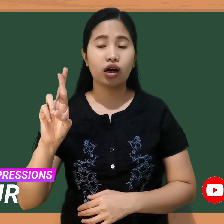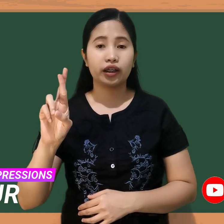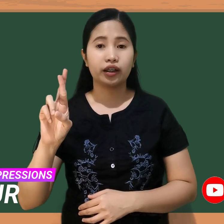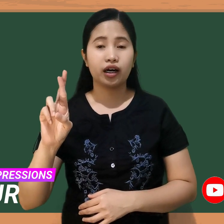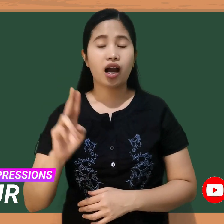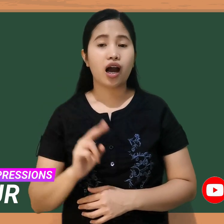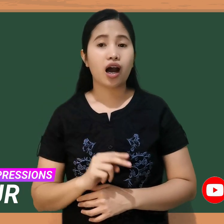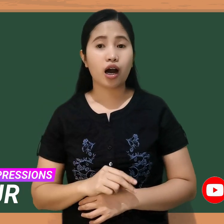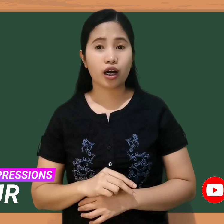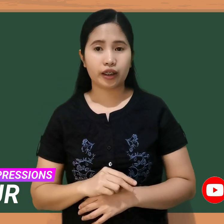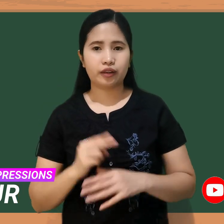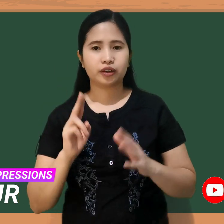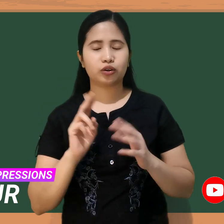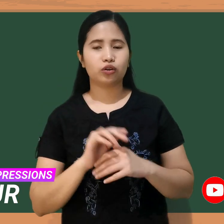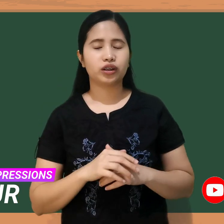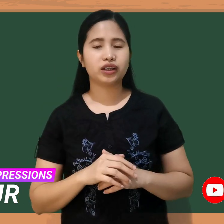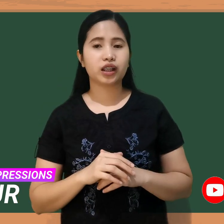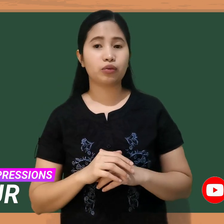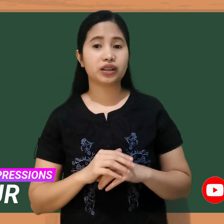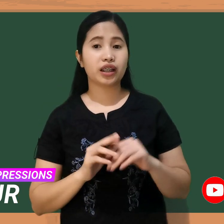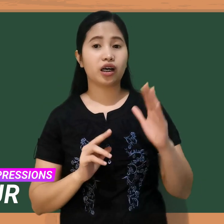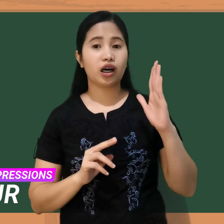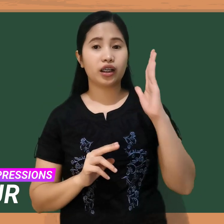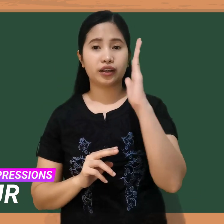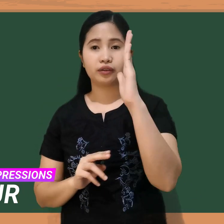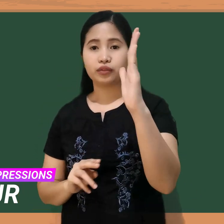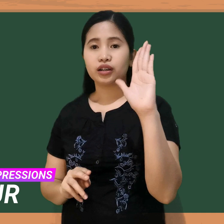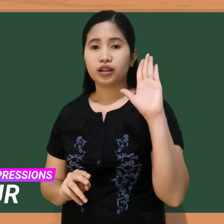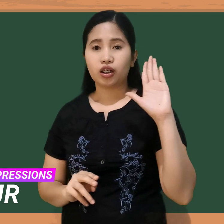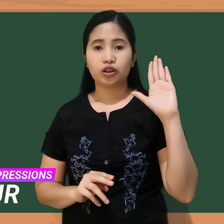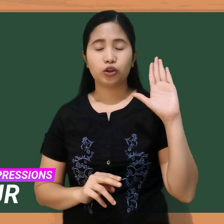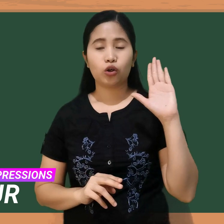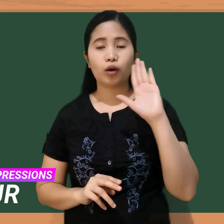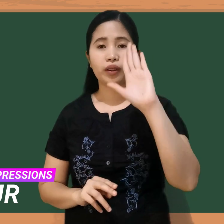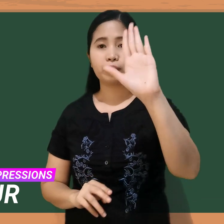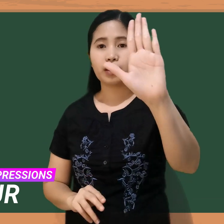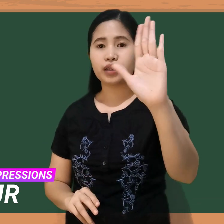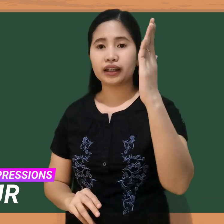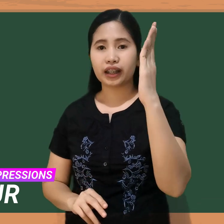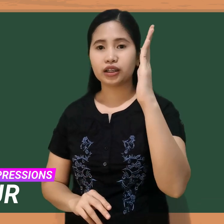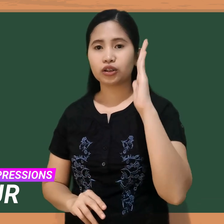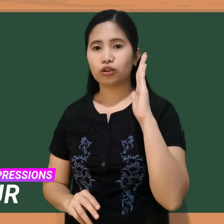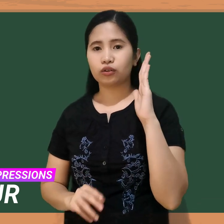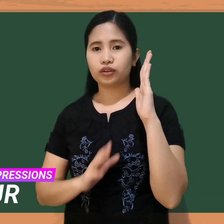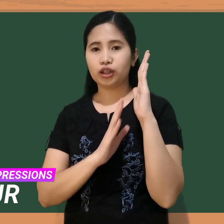H-O-U-R. R. So, this is how we sign R. Yung open palm natin. So,